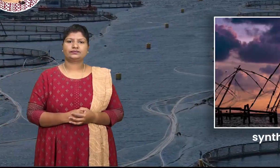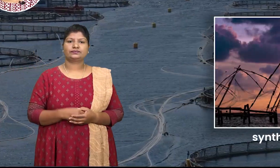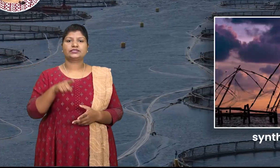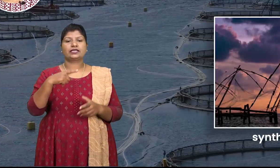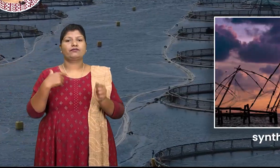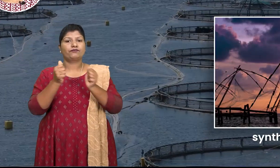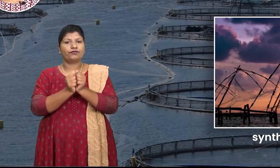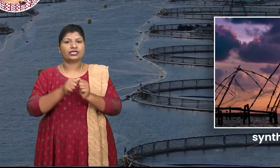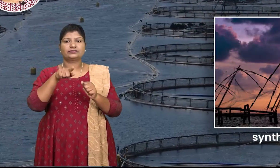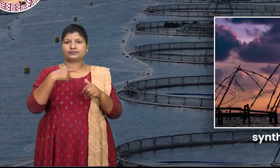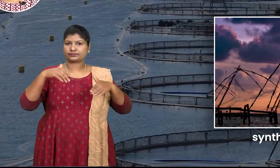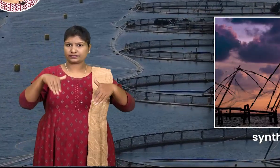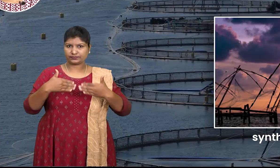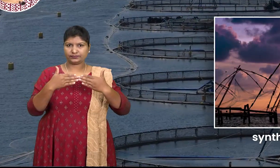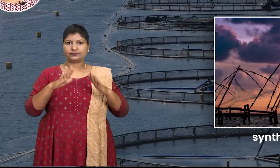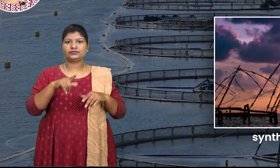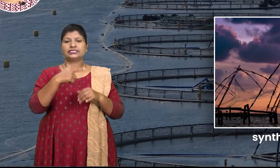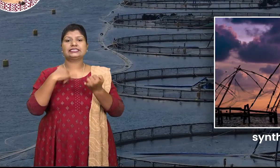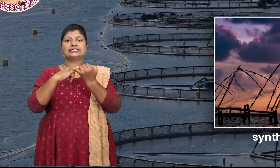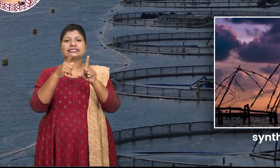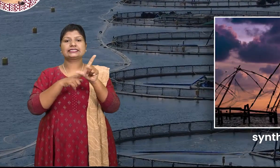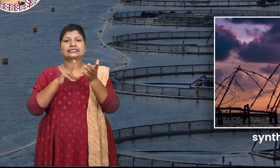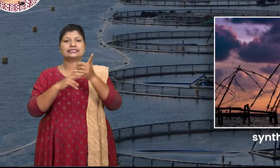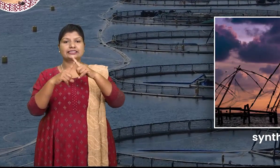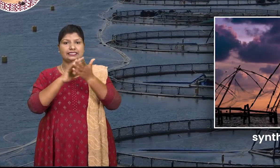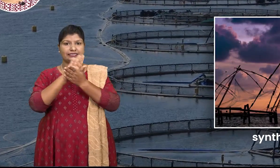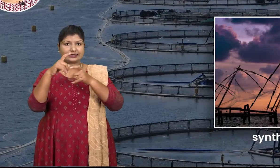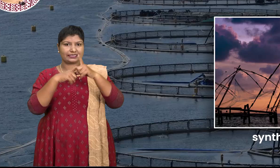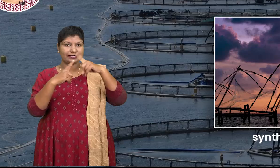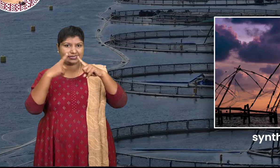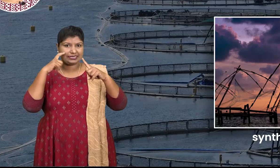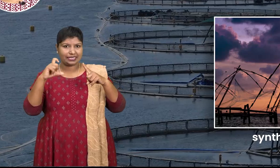With the introduction of synthetic fiber nets,